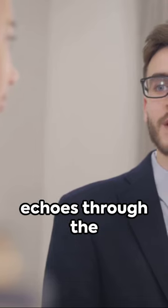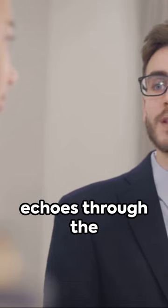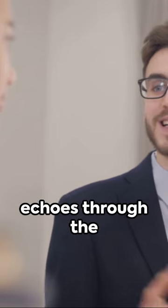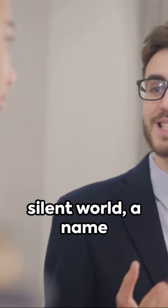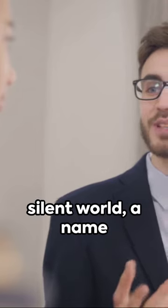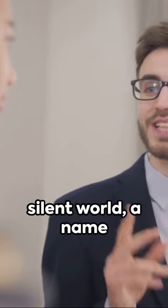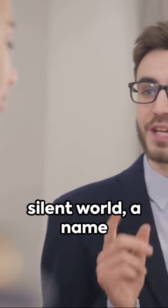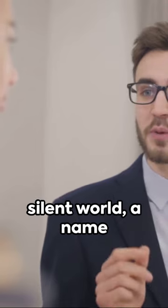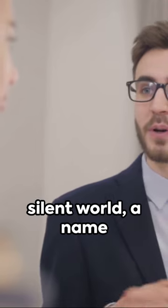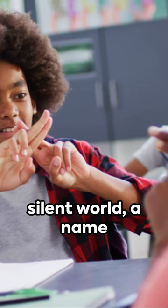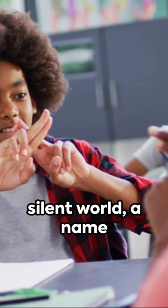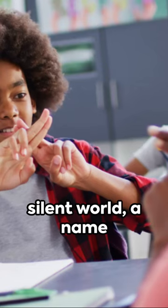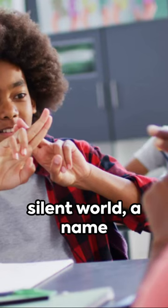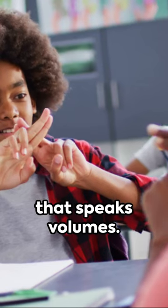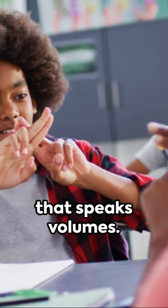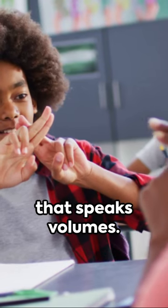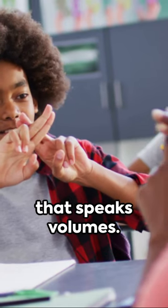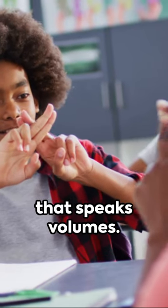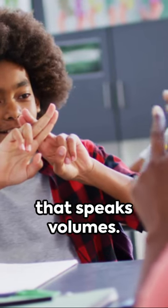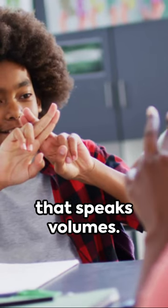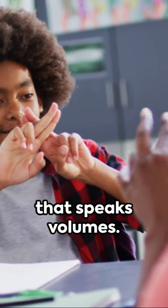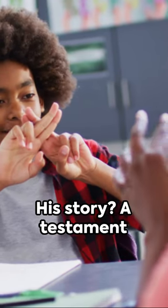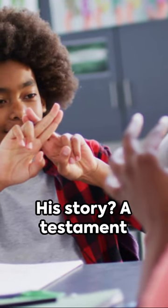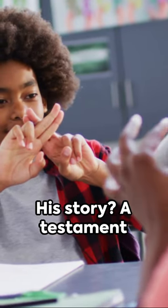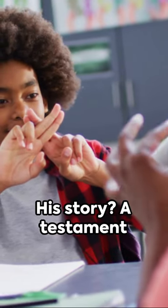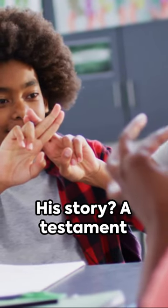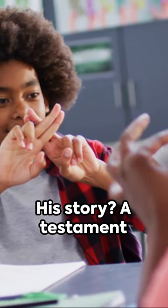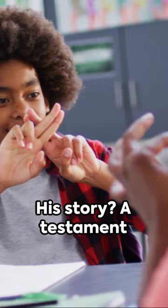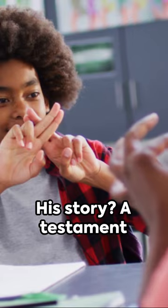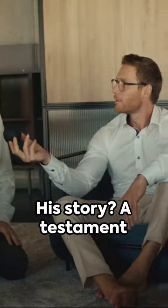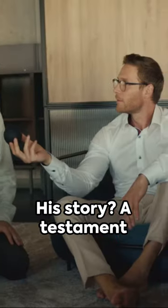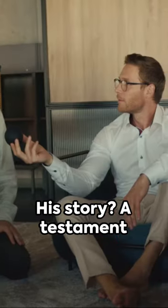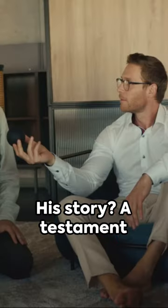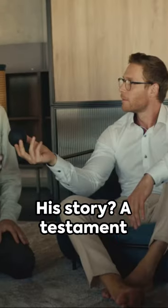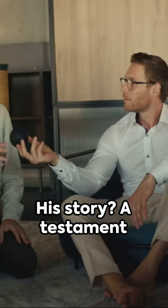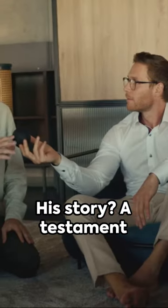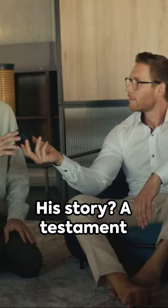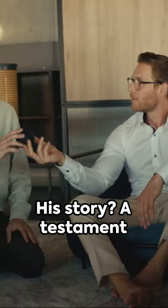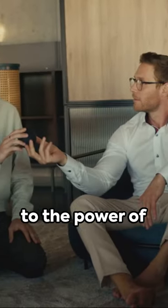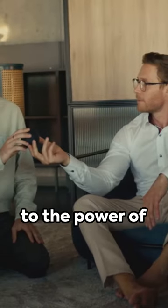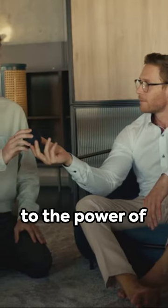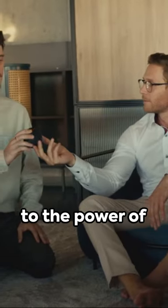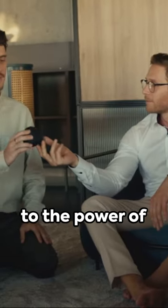echoes through the silent world, a name that speaks volumes. His story? A testament